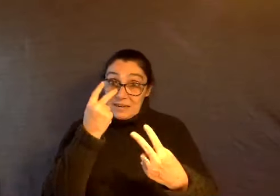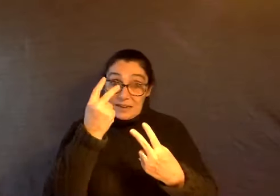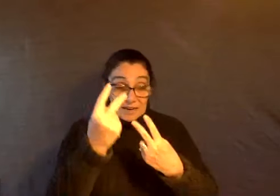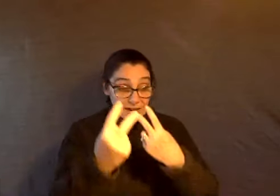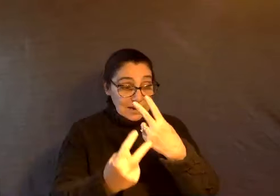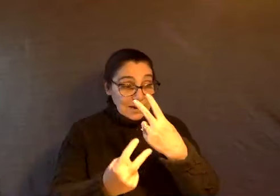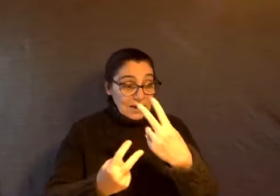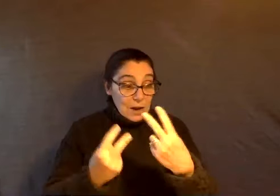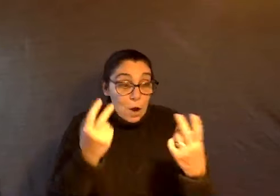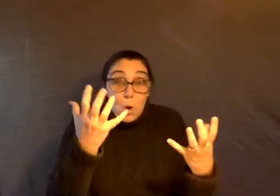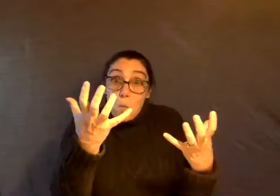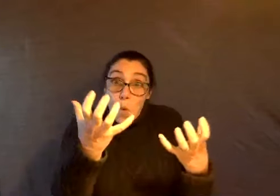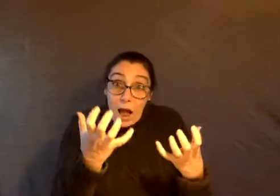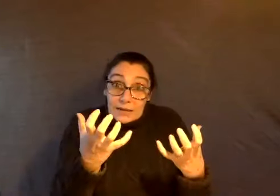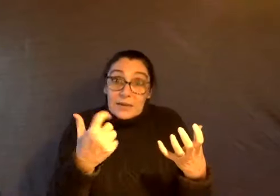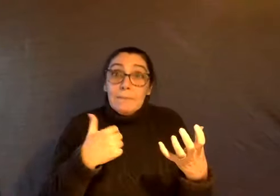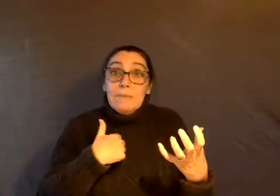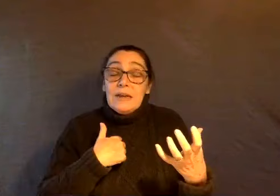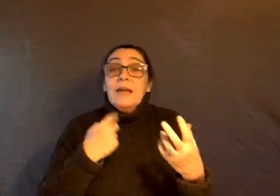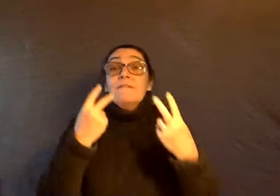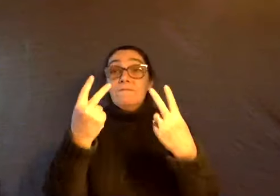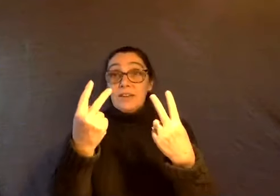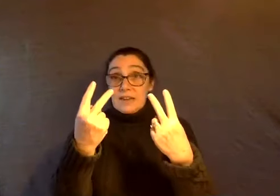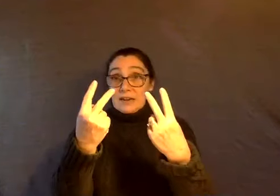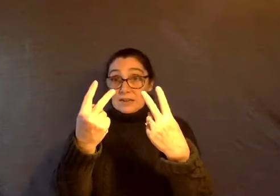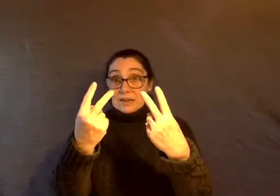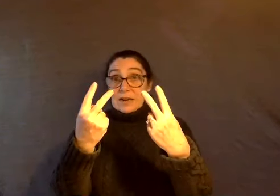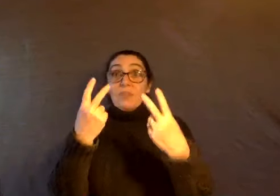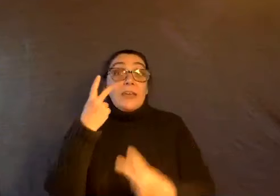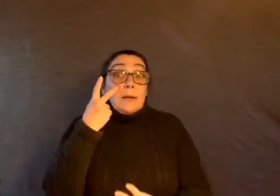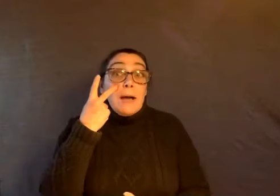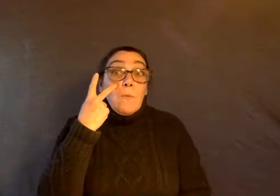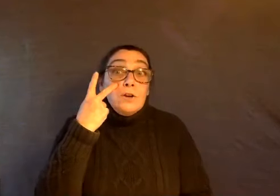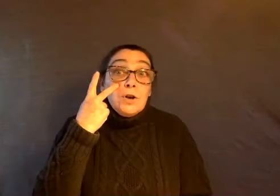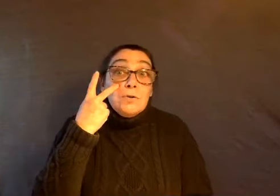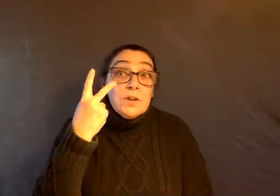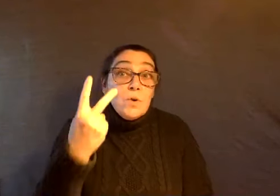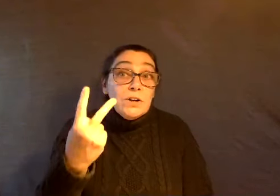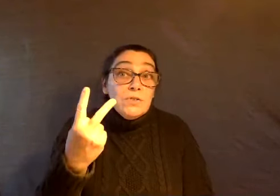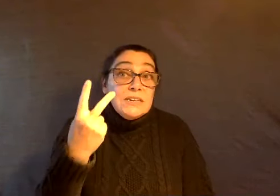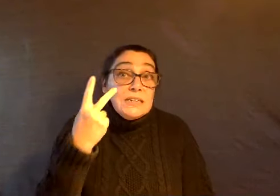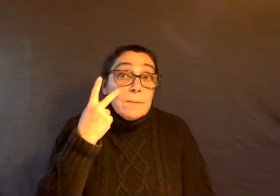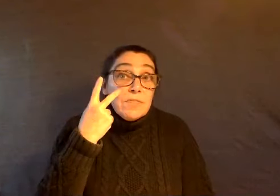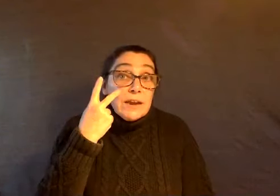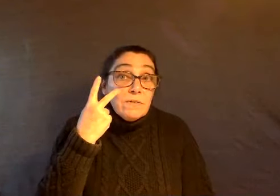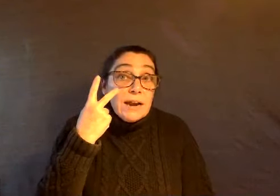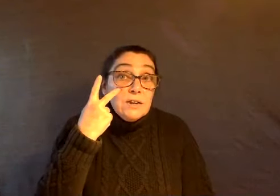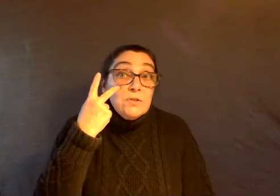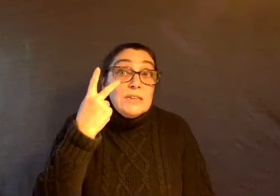visit, want me. Visit, think about when you go somewhere, you see something, right? You